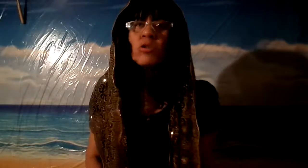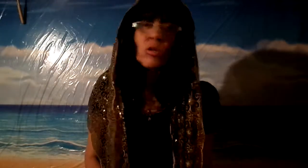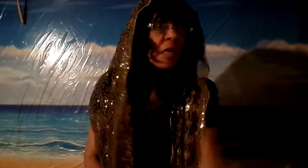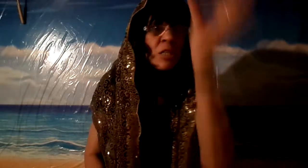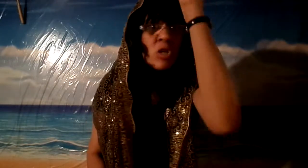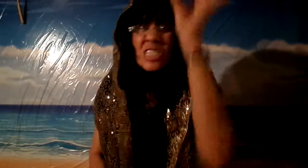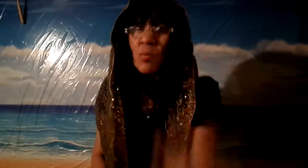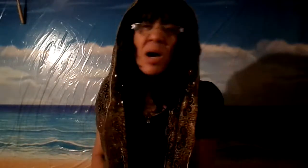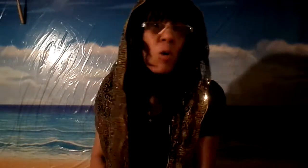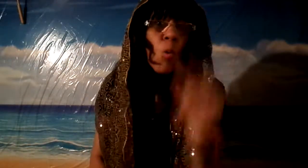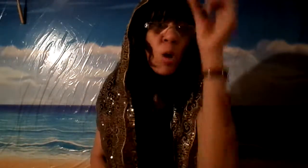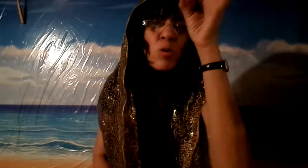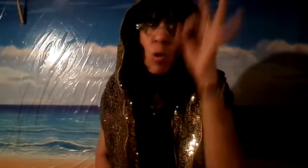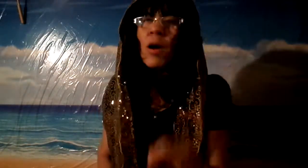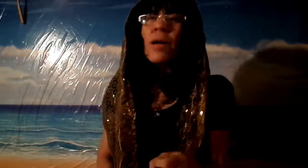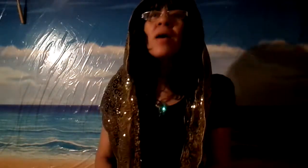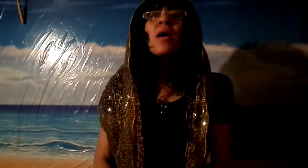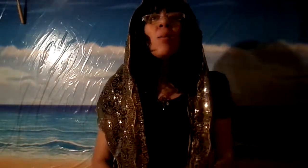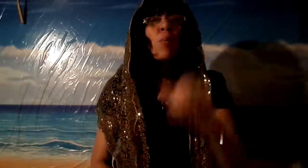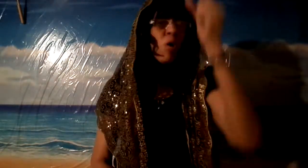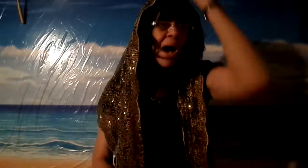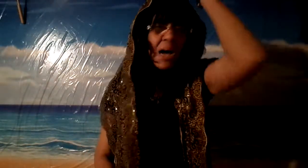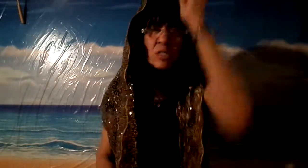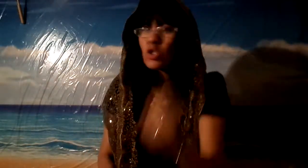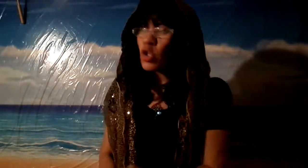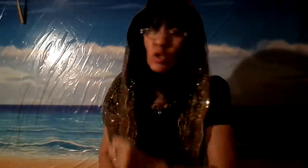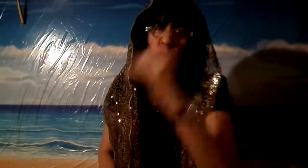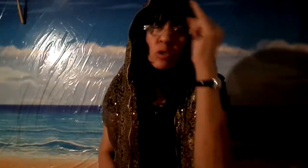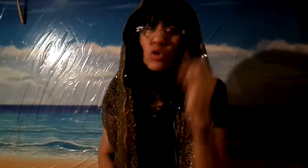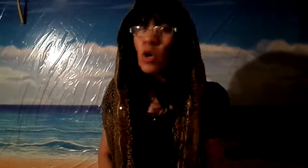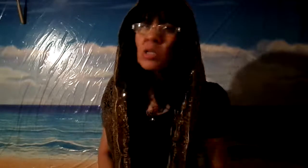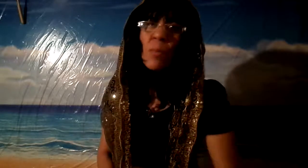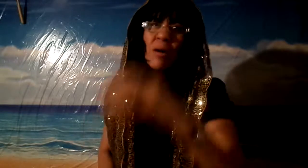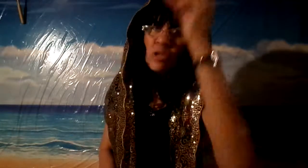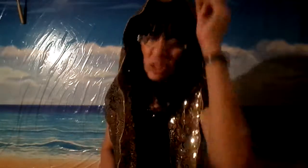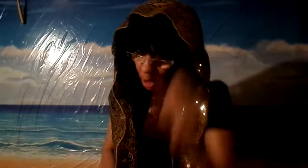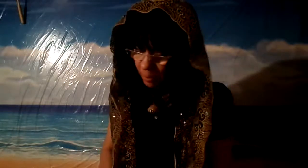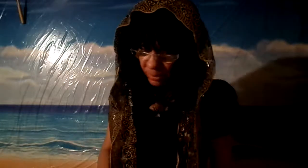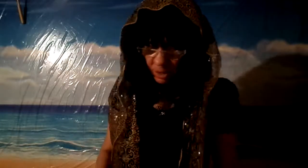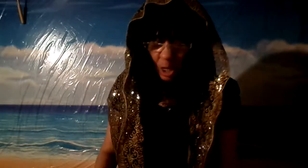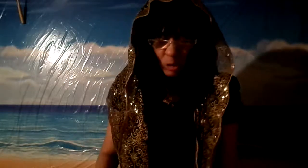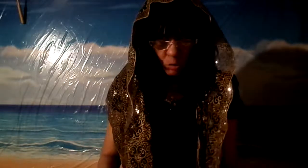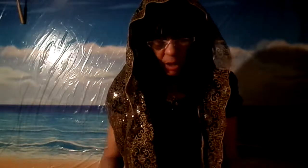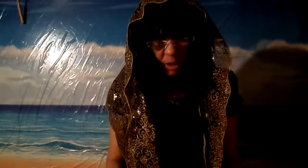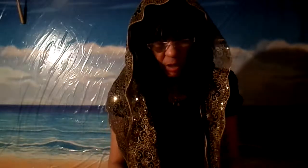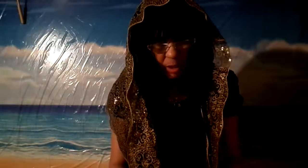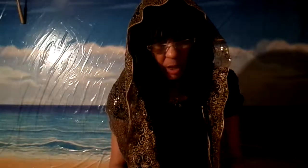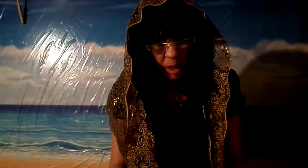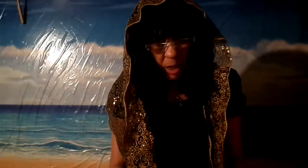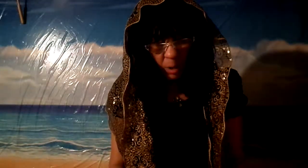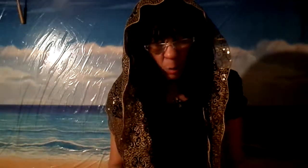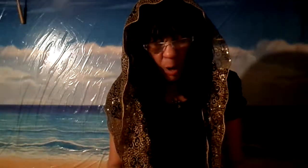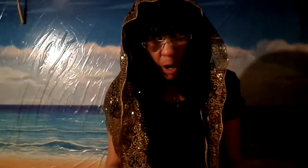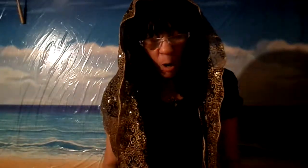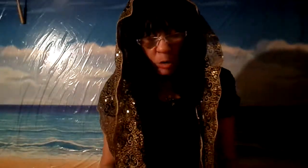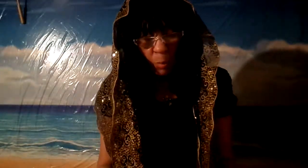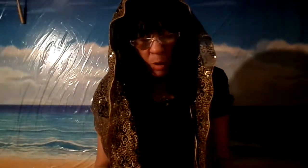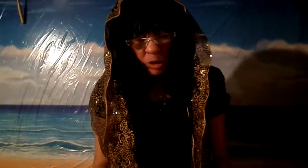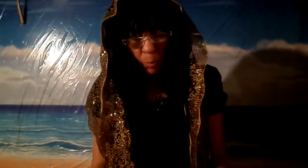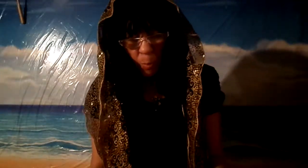It doesn't matter where you are. But I just want to talk about the tongues today. One of the most